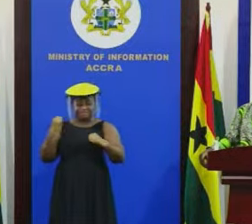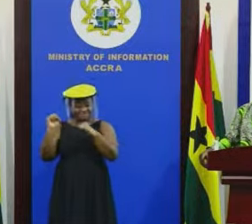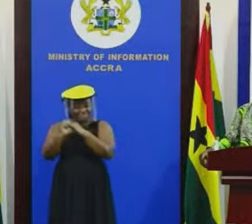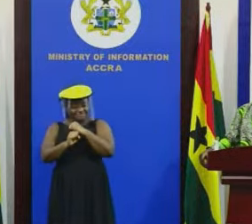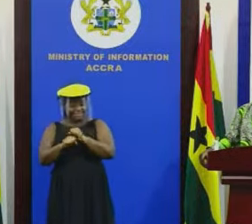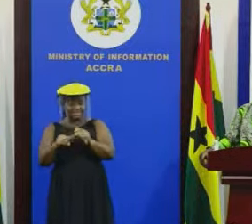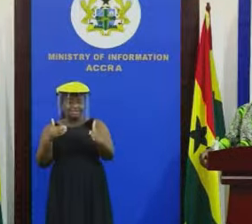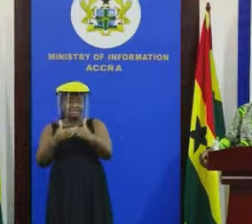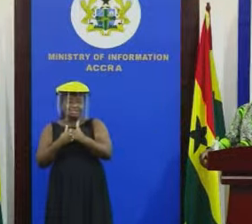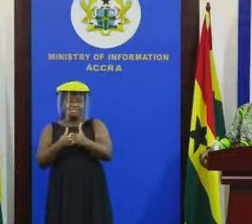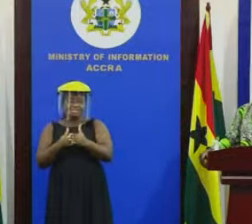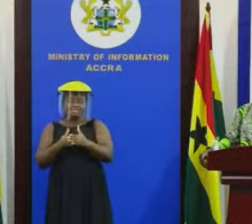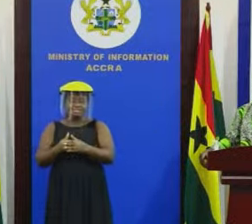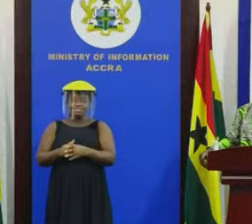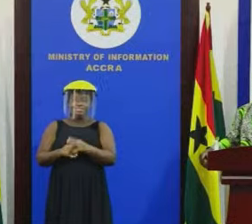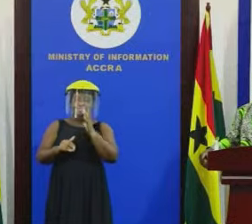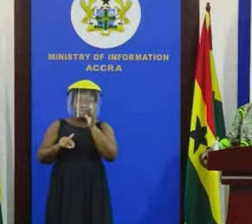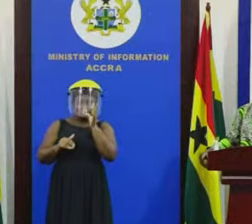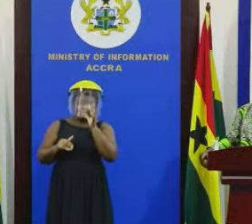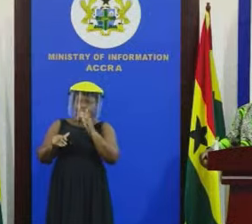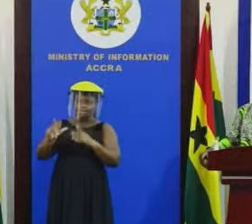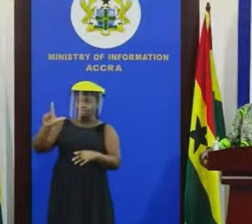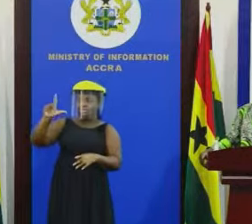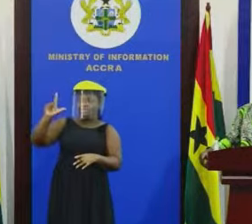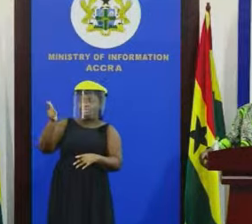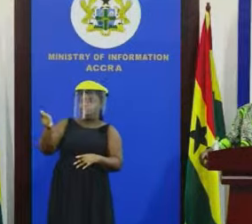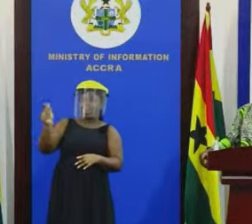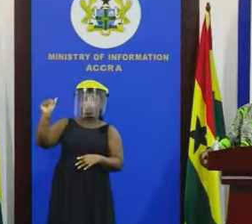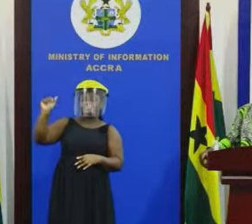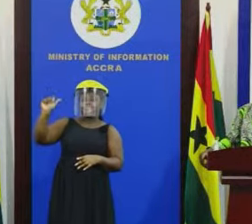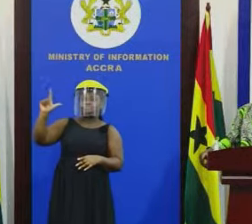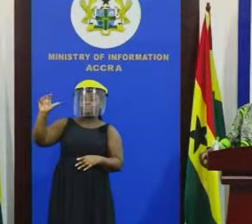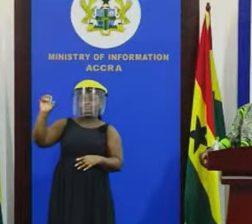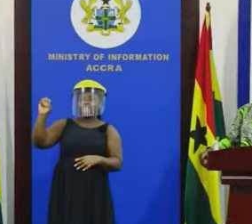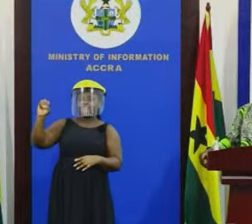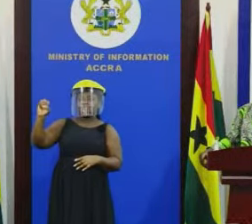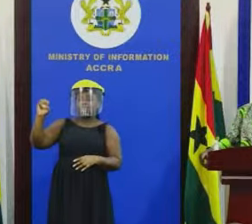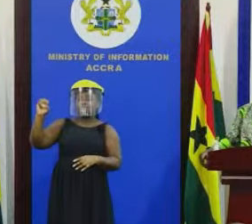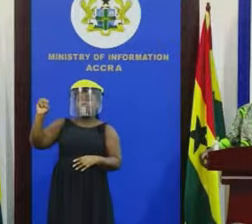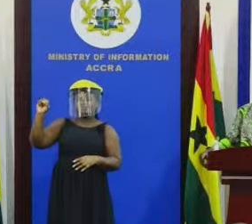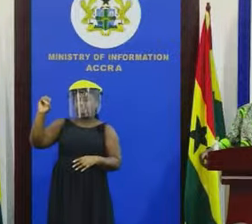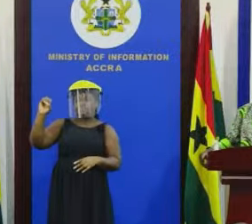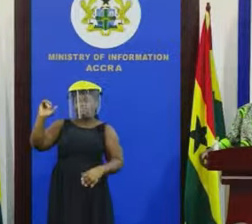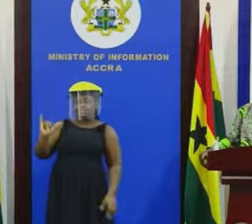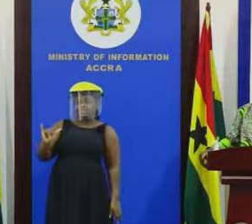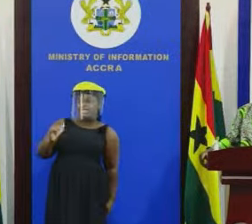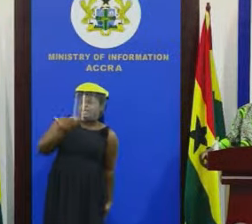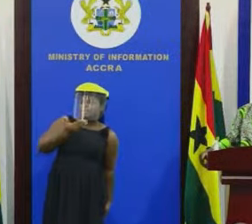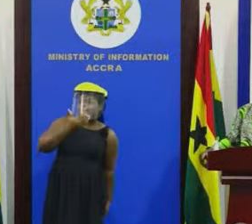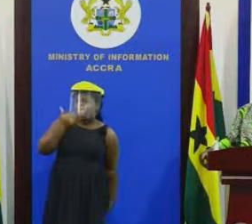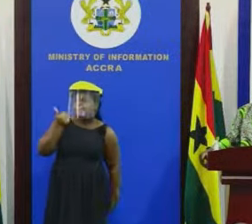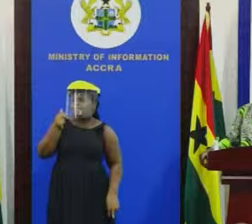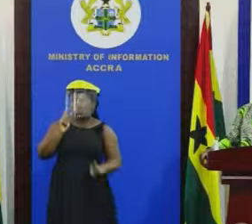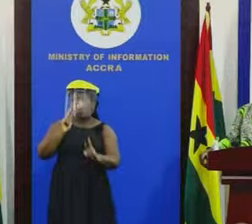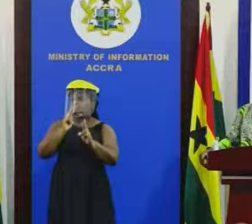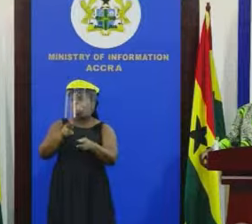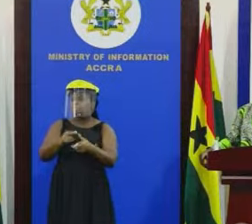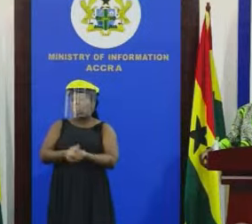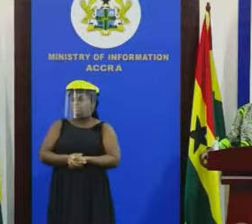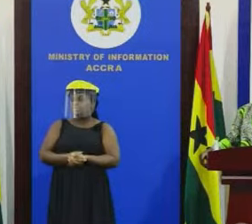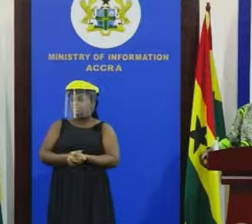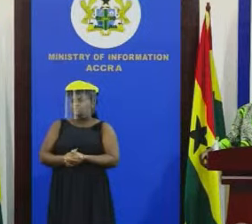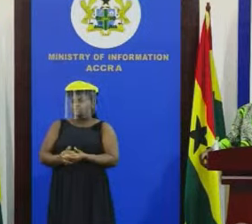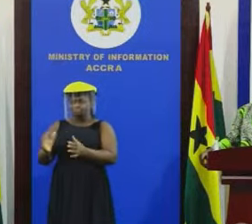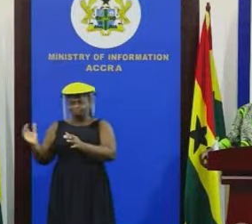on land, it's a similar thing out there. For I think the best response to this would have been to decommission